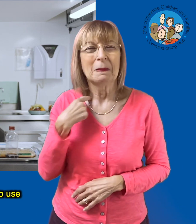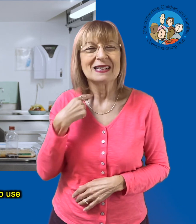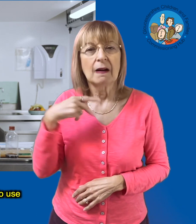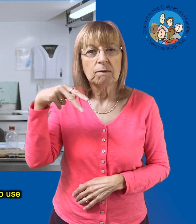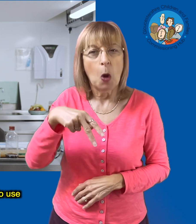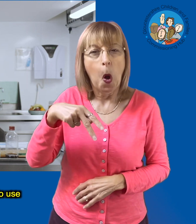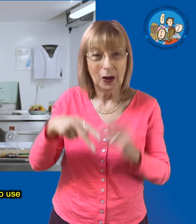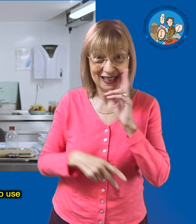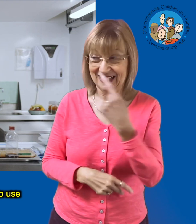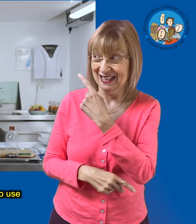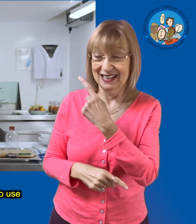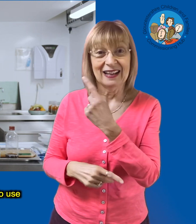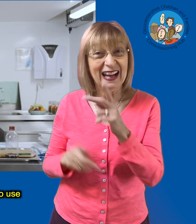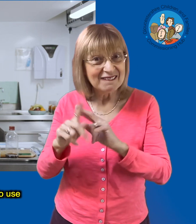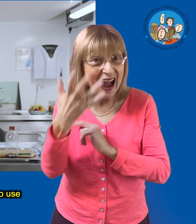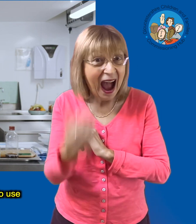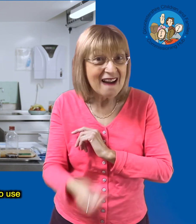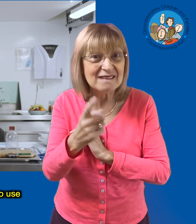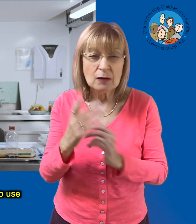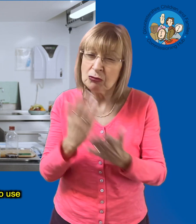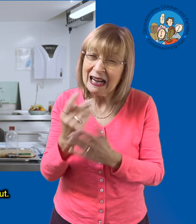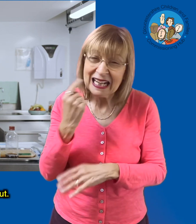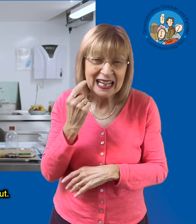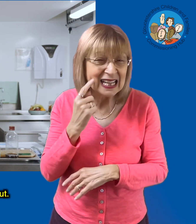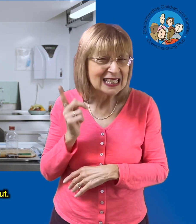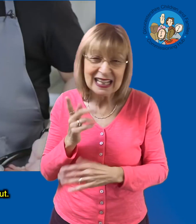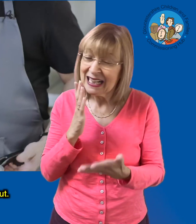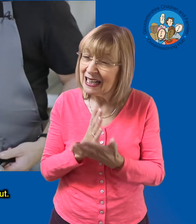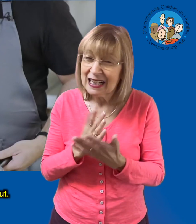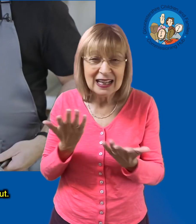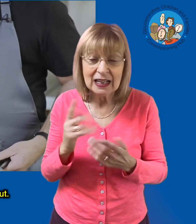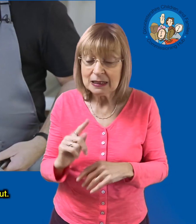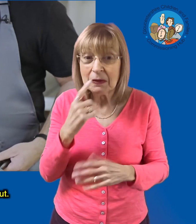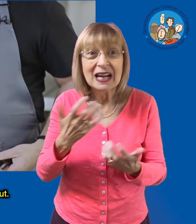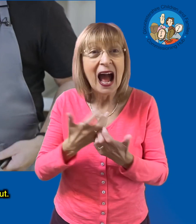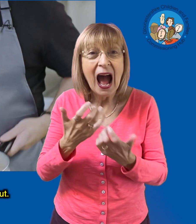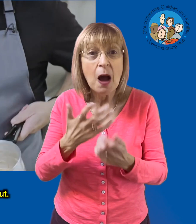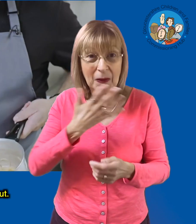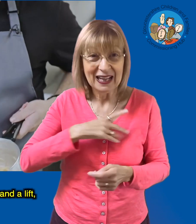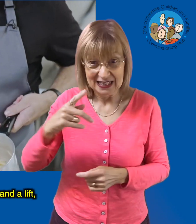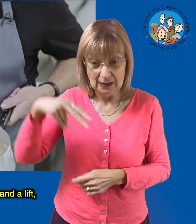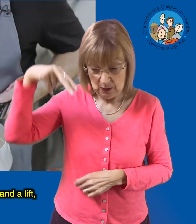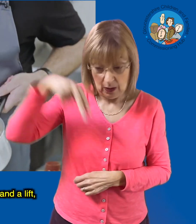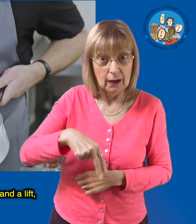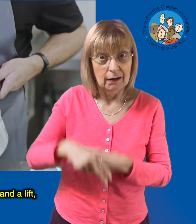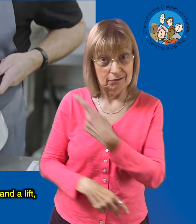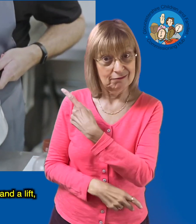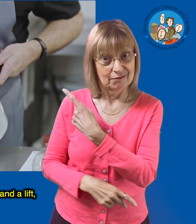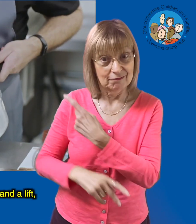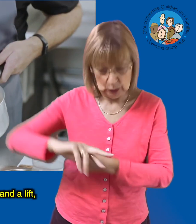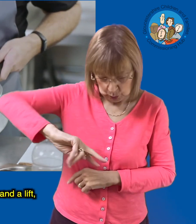spaghetti and I'm going to use a meat fork, and if you've got one of these, it's really easy to get your spaghetti out. So I literally